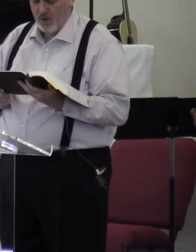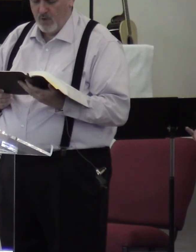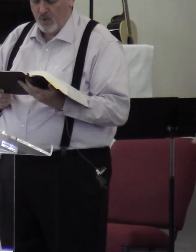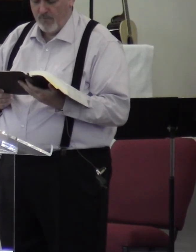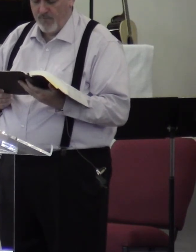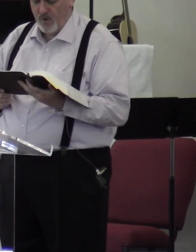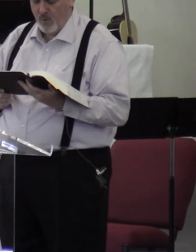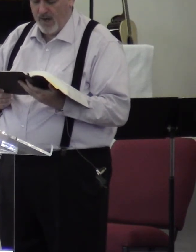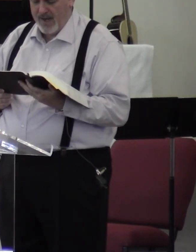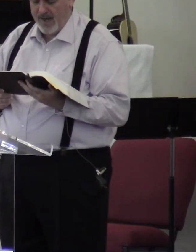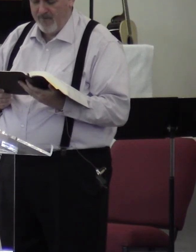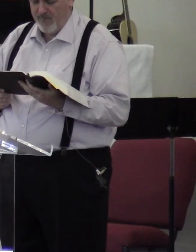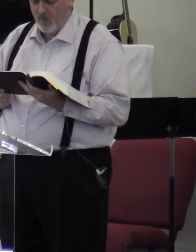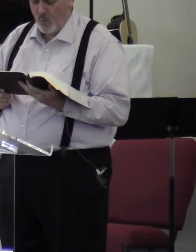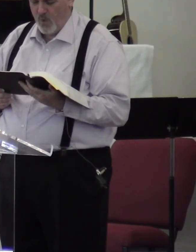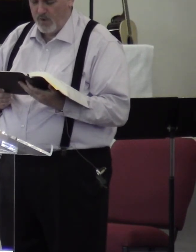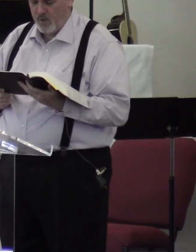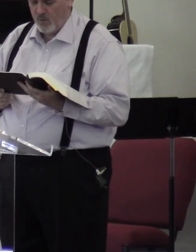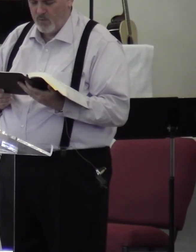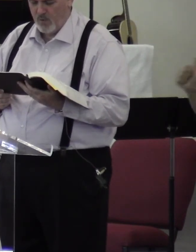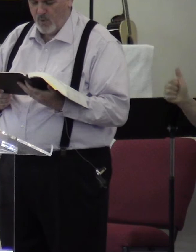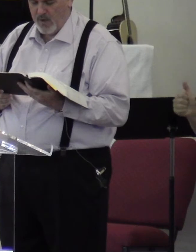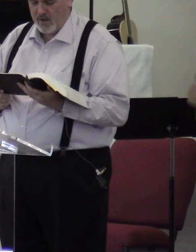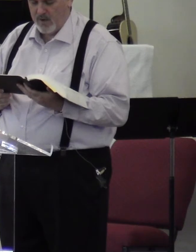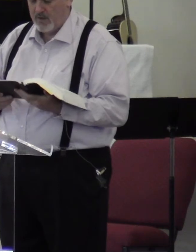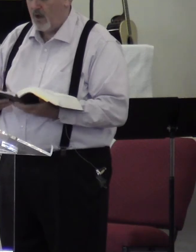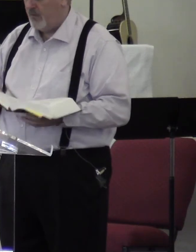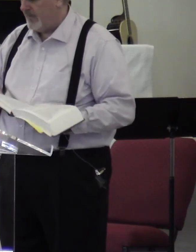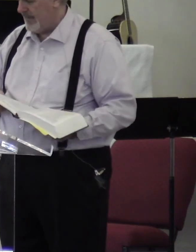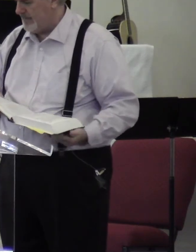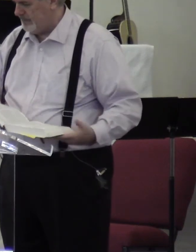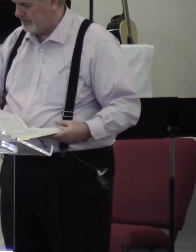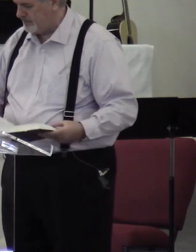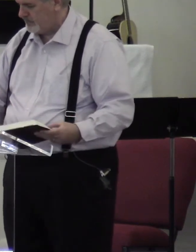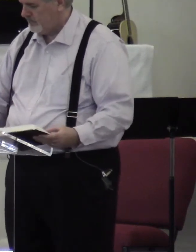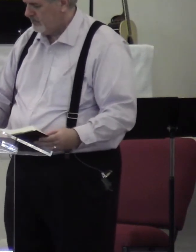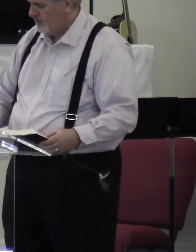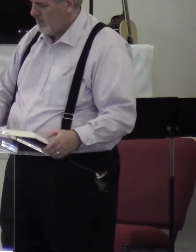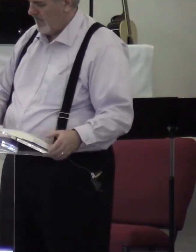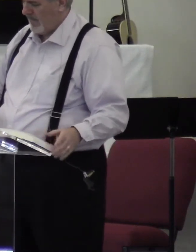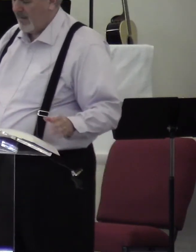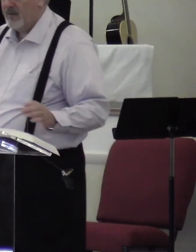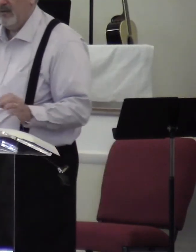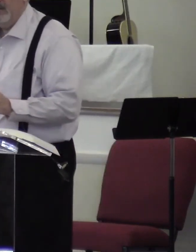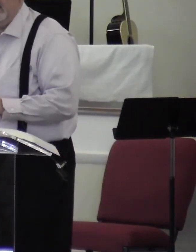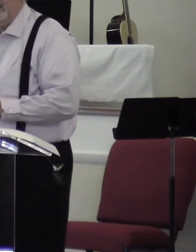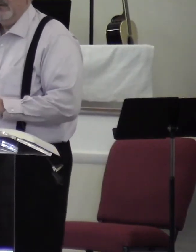for all who are far away, everyone whom the Lord our God calls to Him.